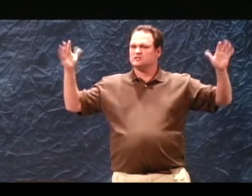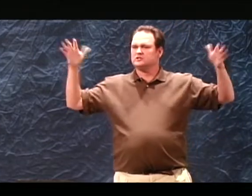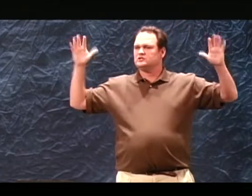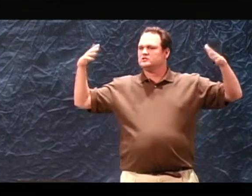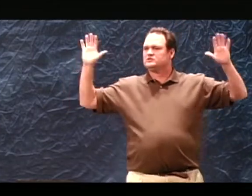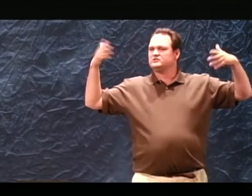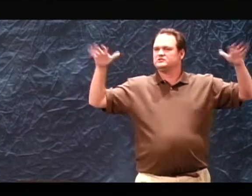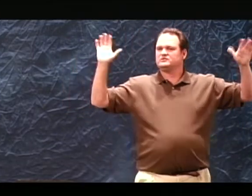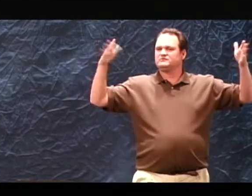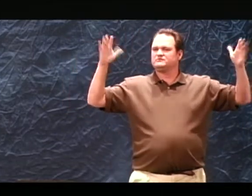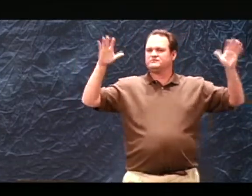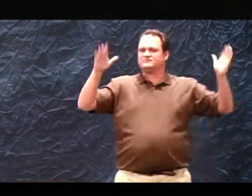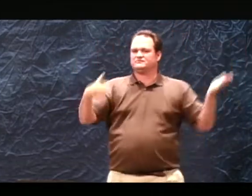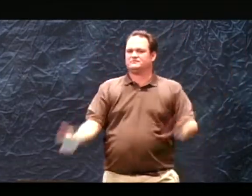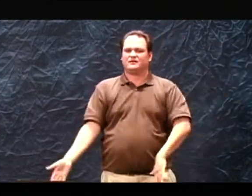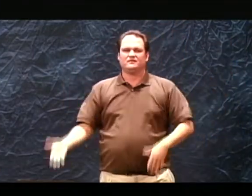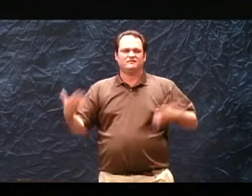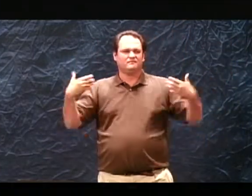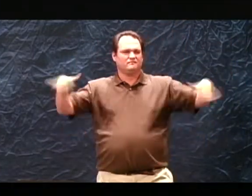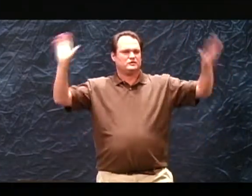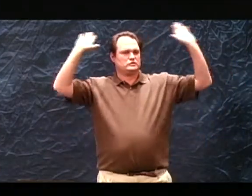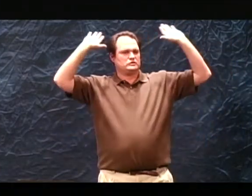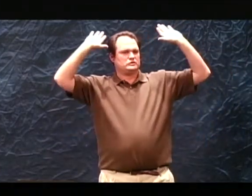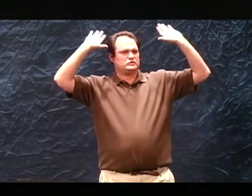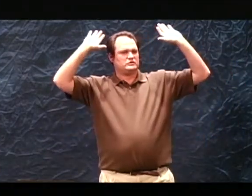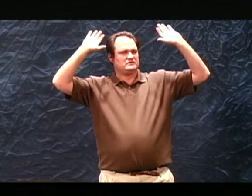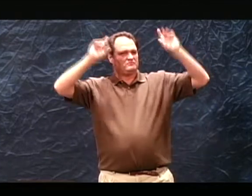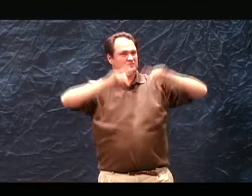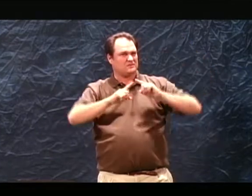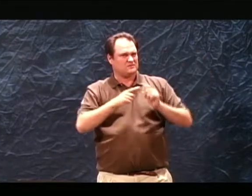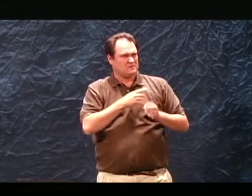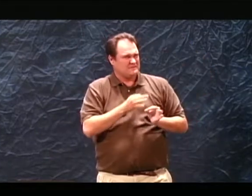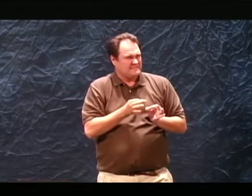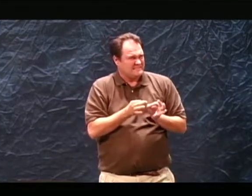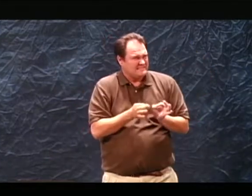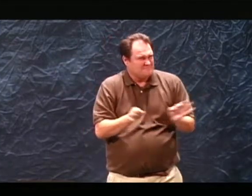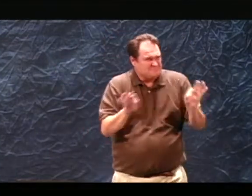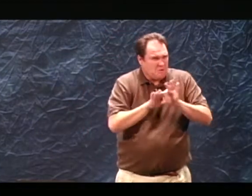fragile elements or weaker elements are important and indispensable